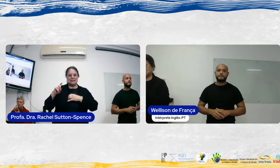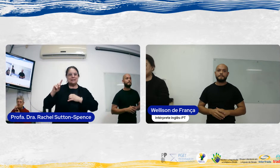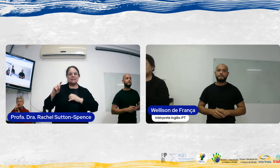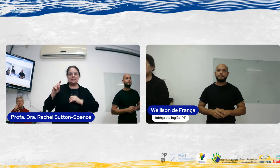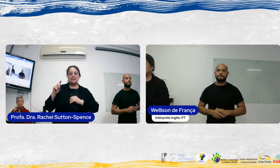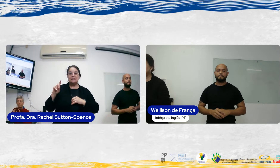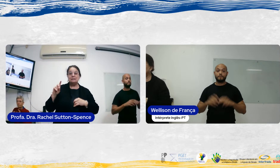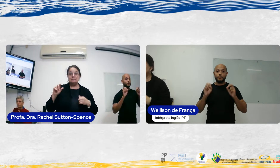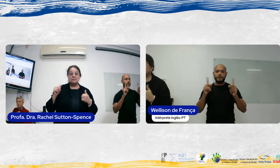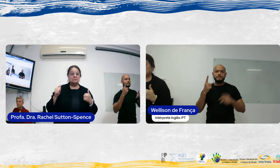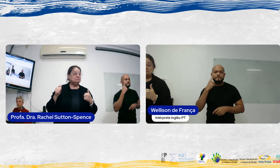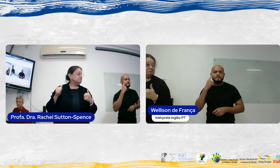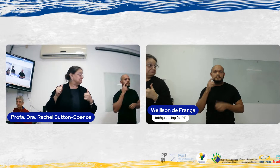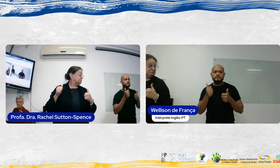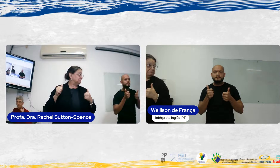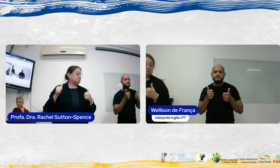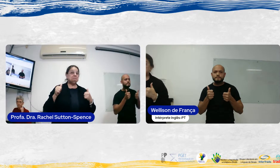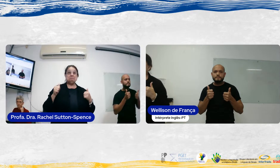Okay, testing.